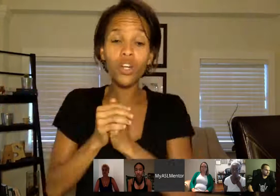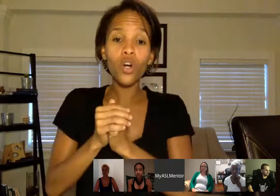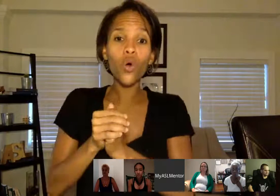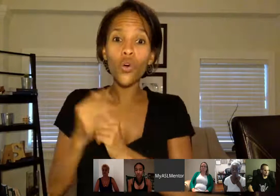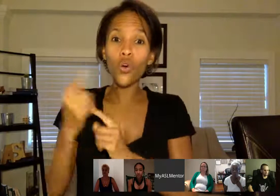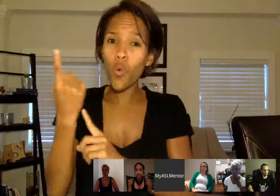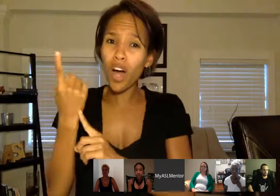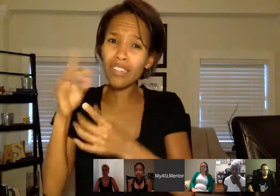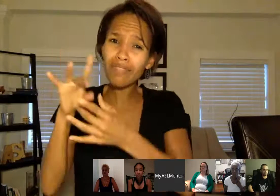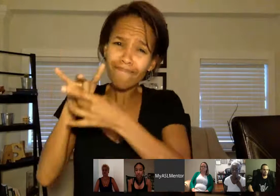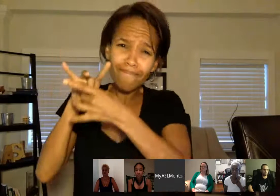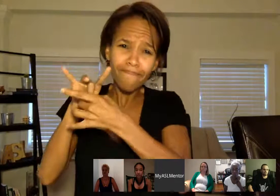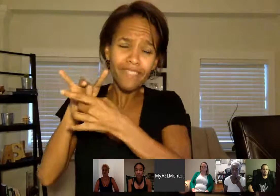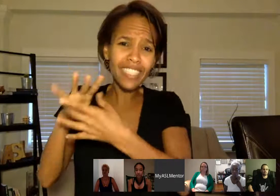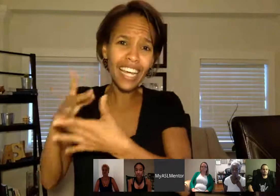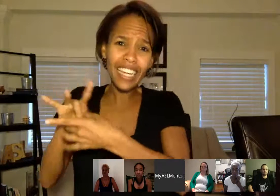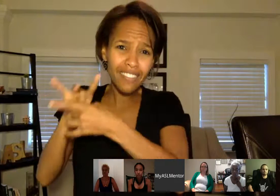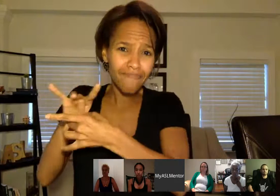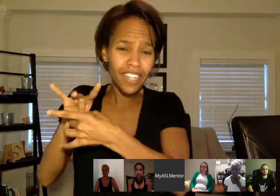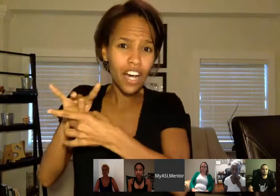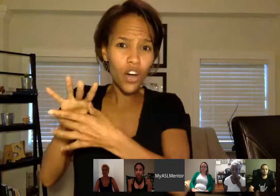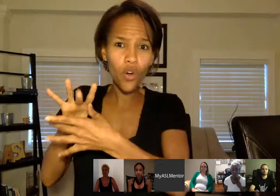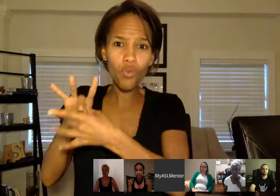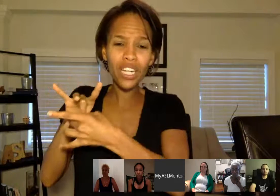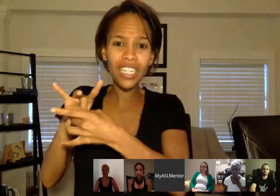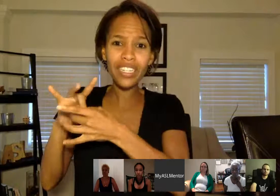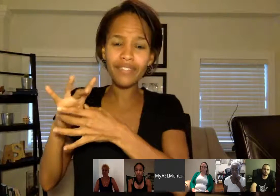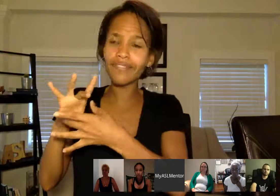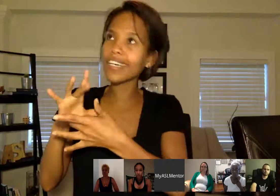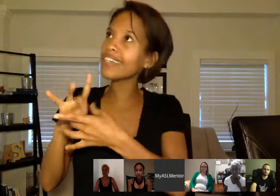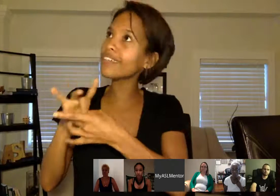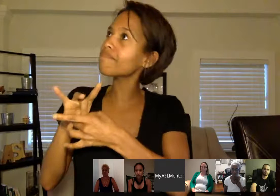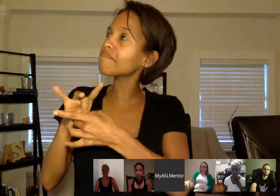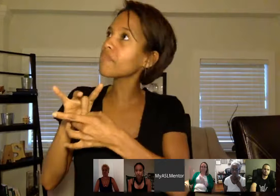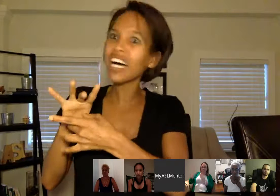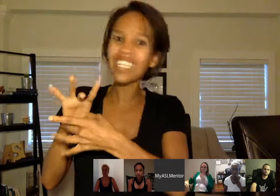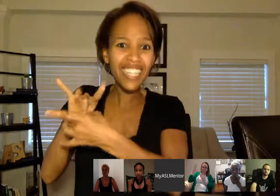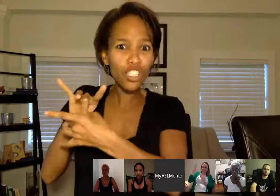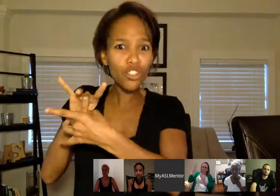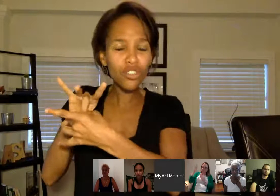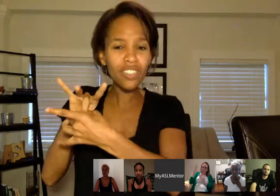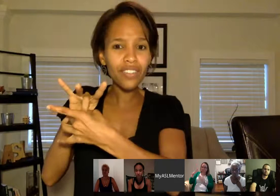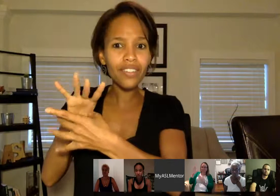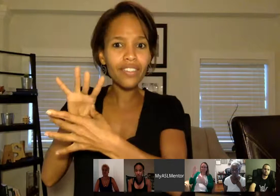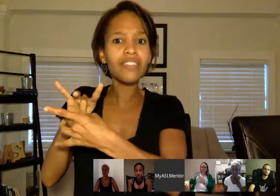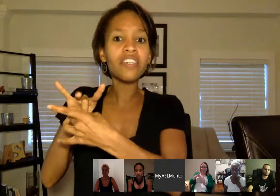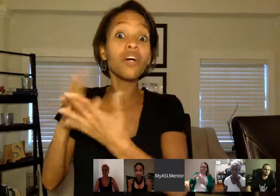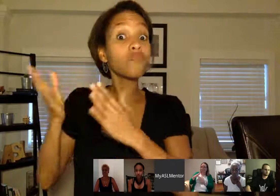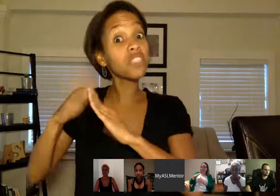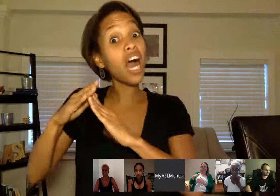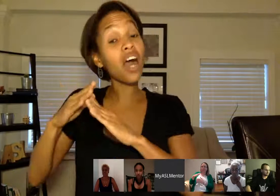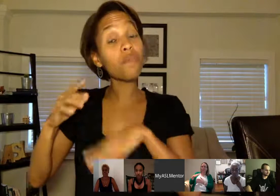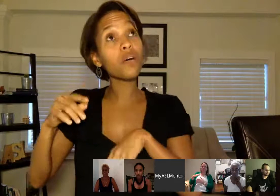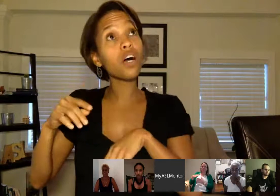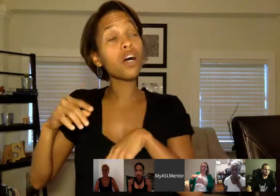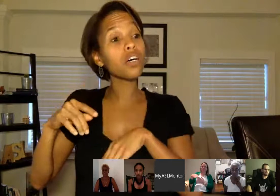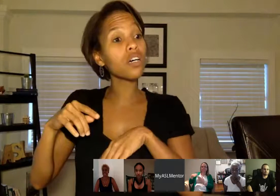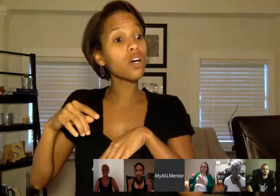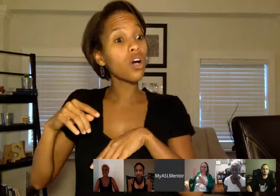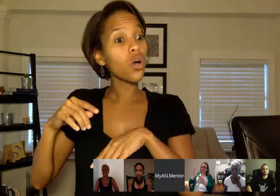what, or one like really essential